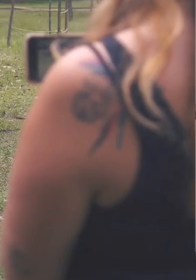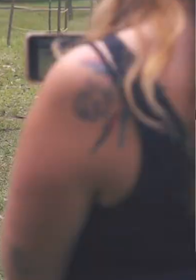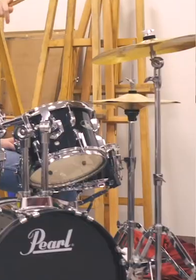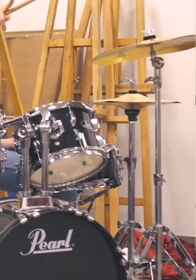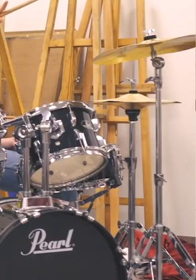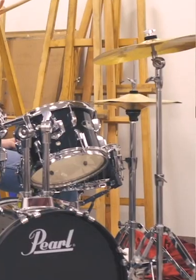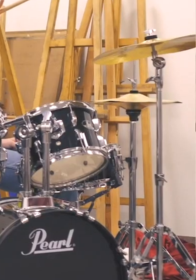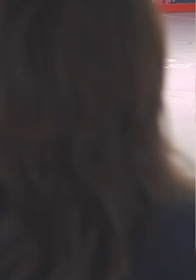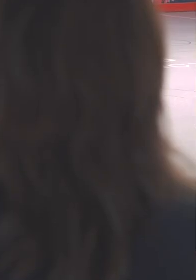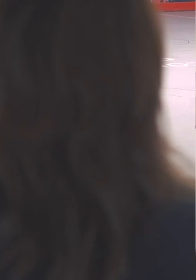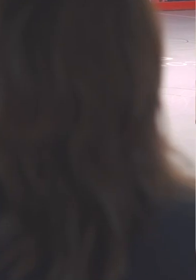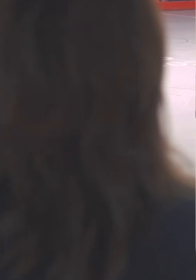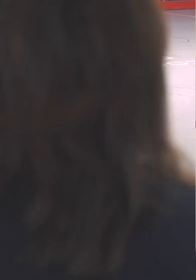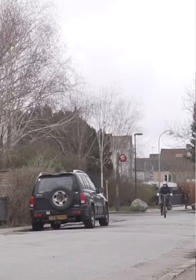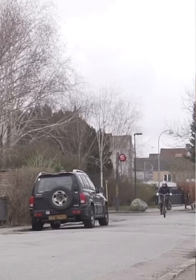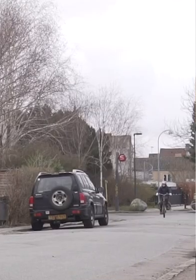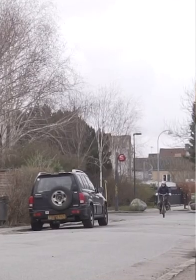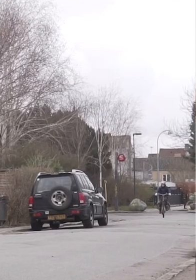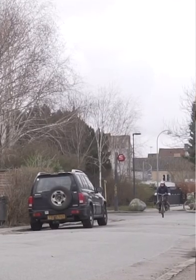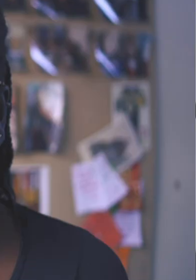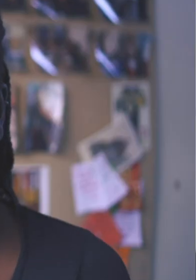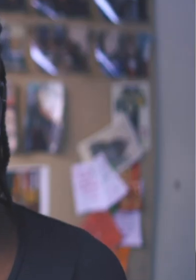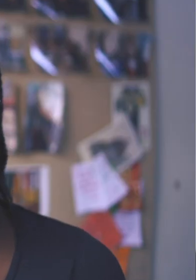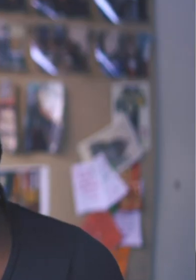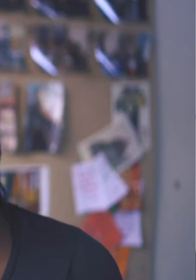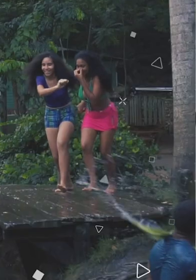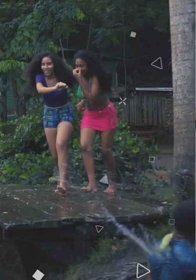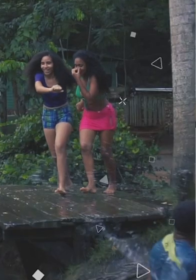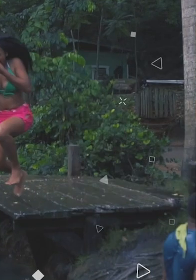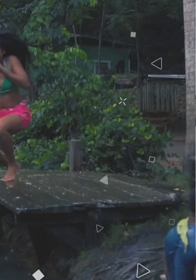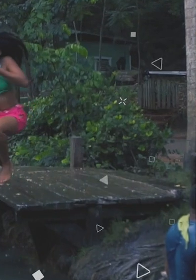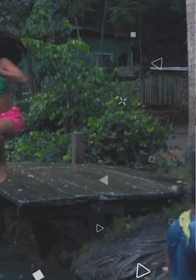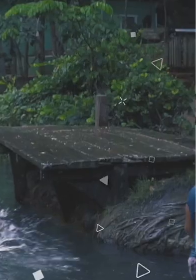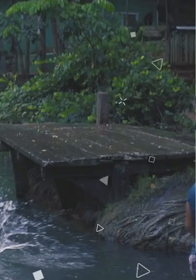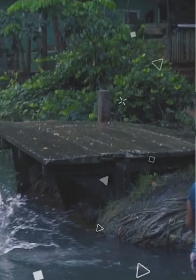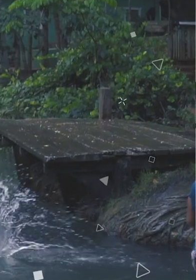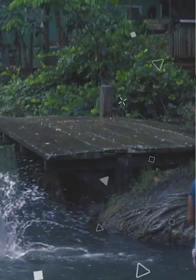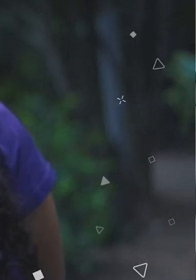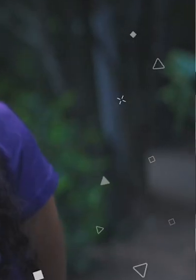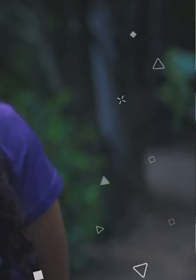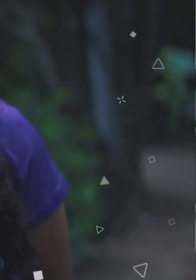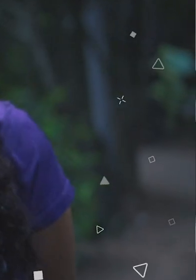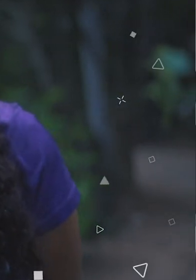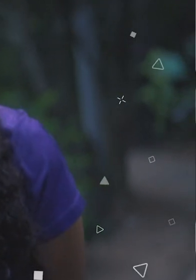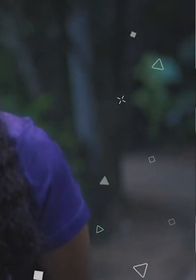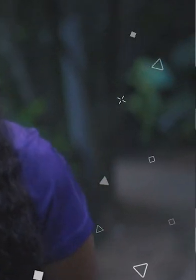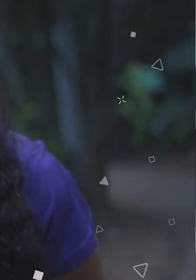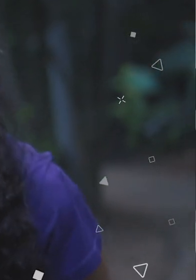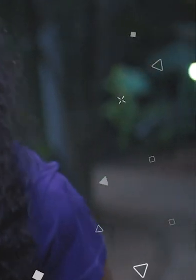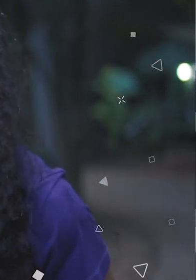and inspiring teenage girls to stand in their own stories. And we're doing this through mentorship, community,